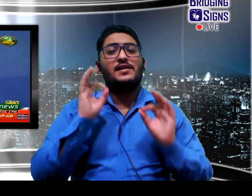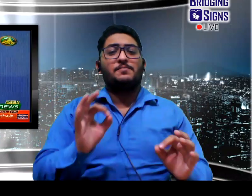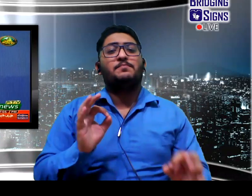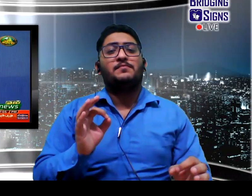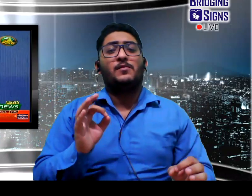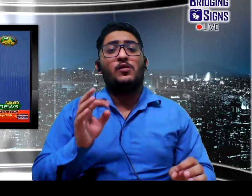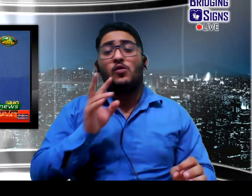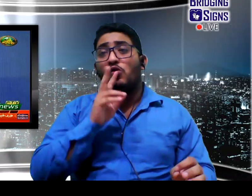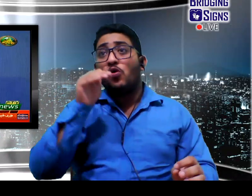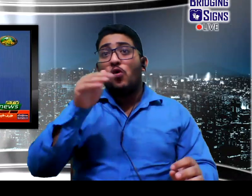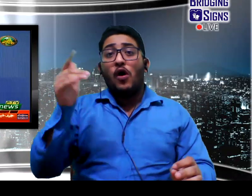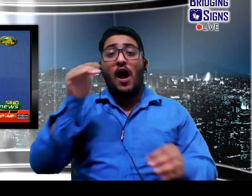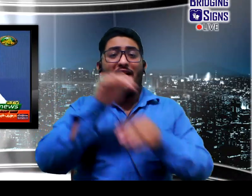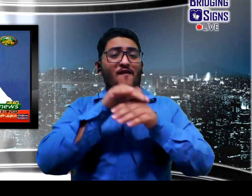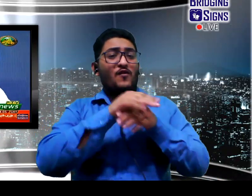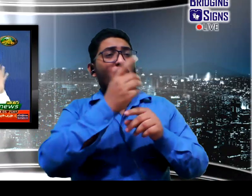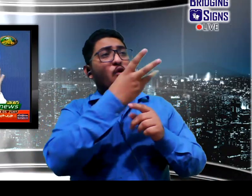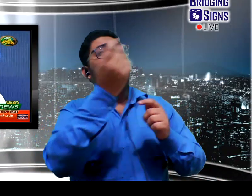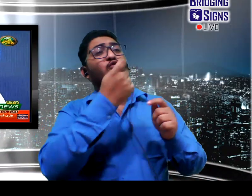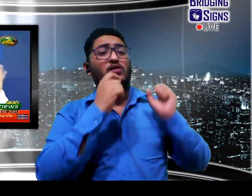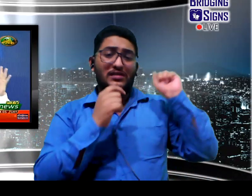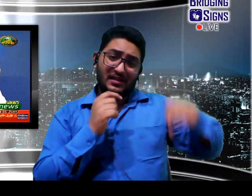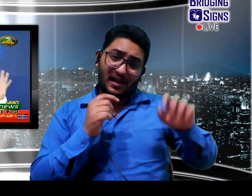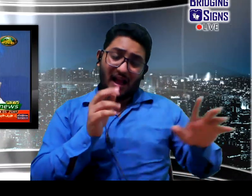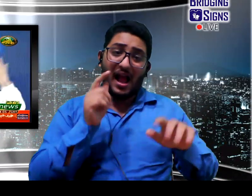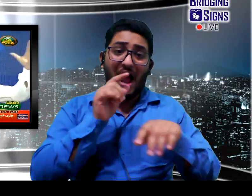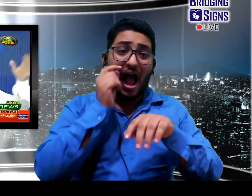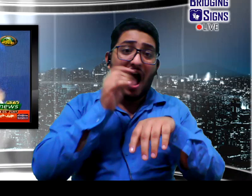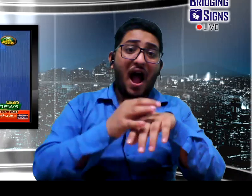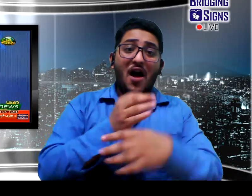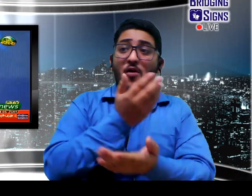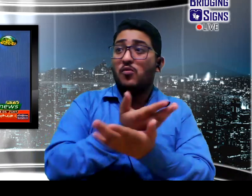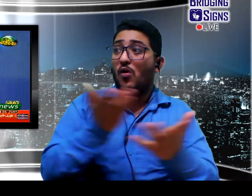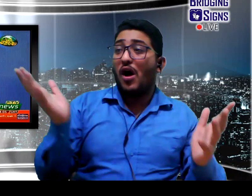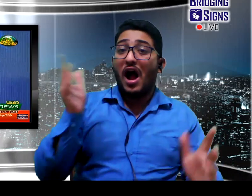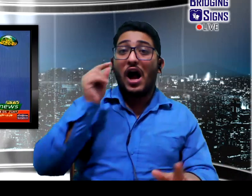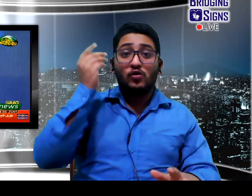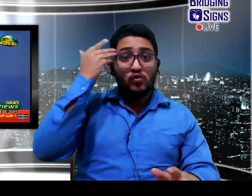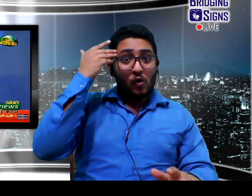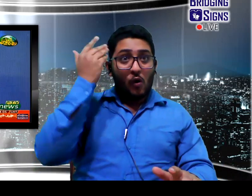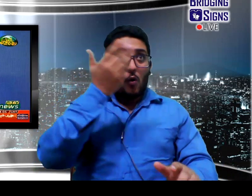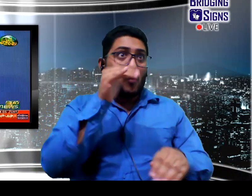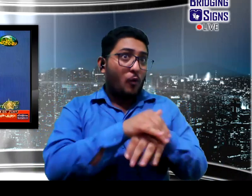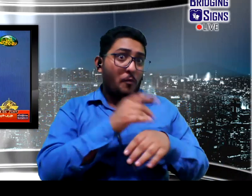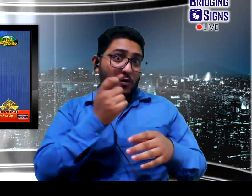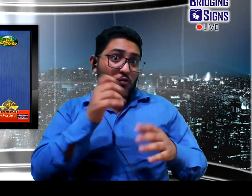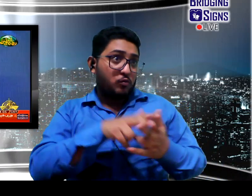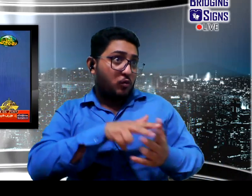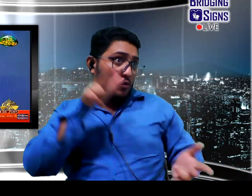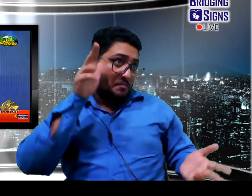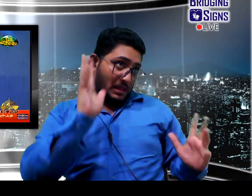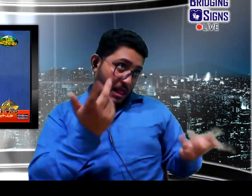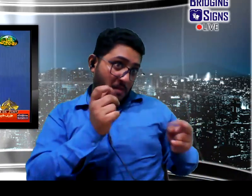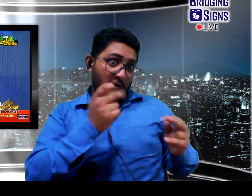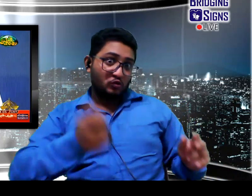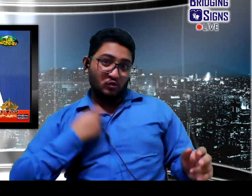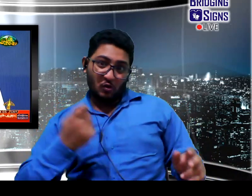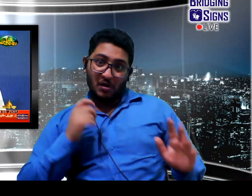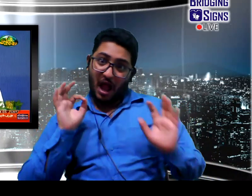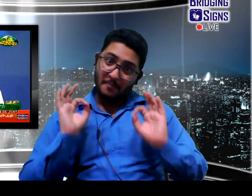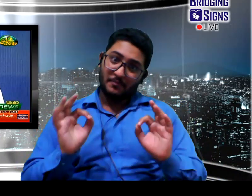some political figures, the idea that people should not be making too much money, the socialist mindset.